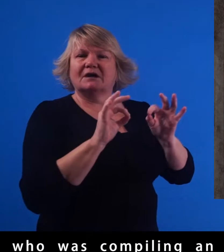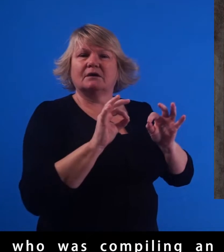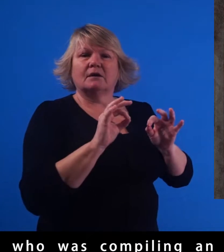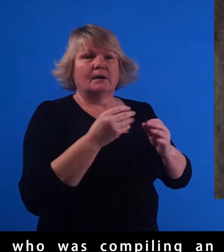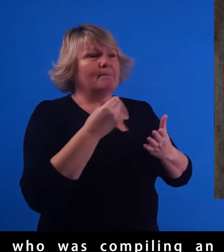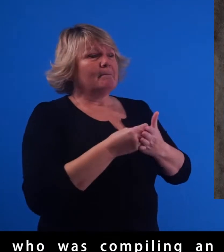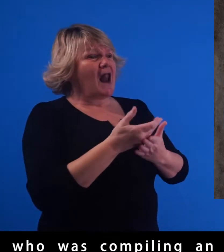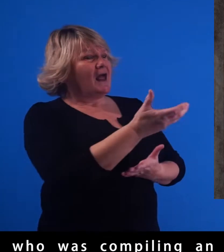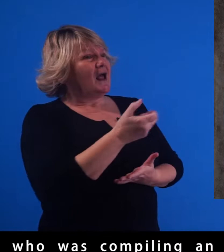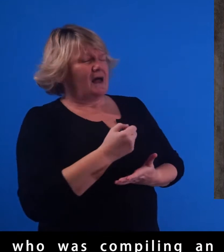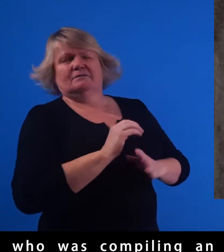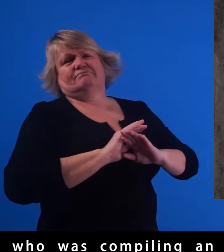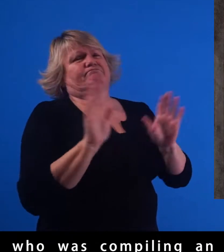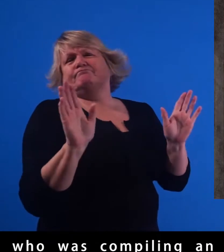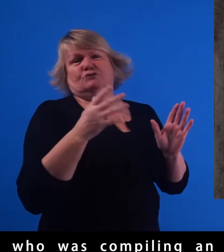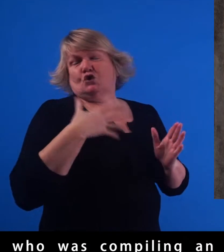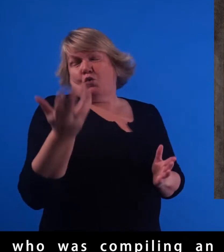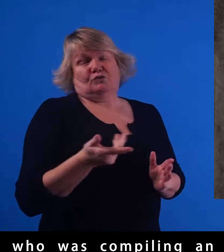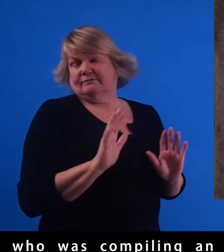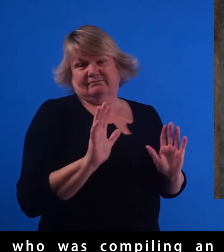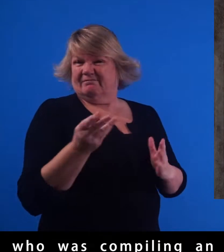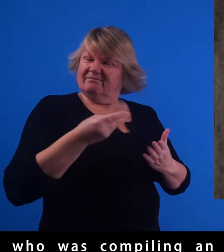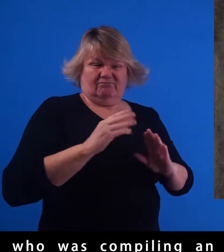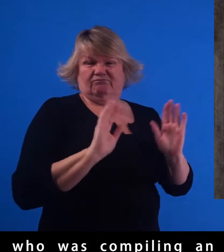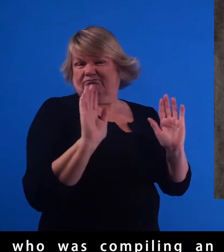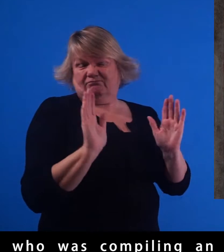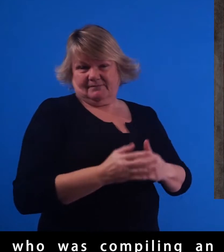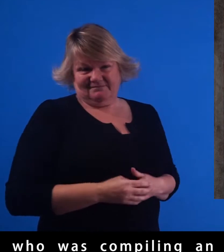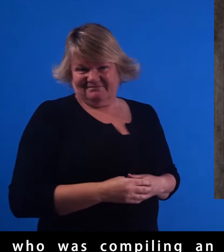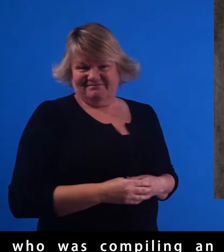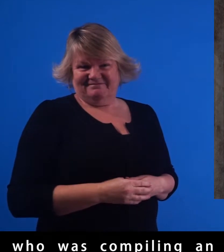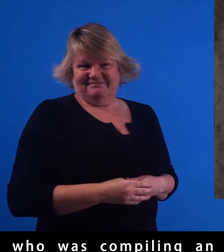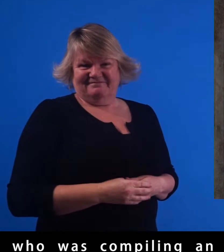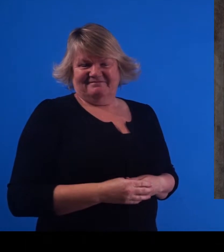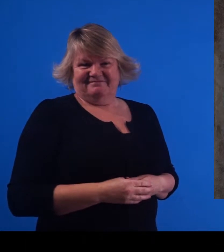Scottish music and refused to take any payment in return.